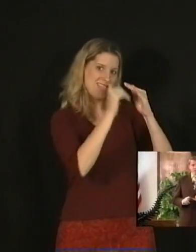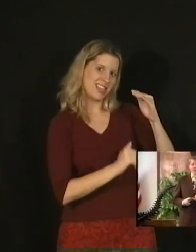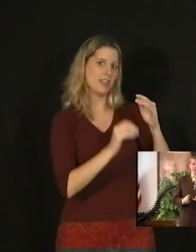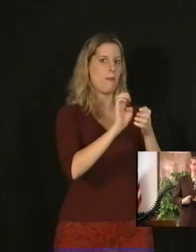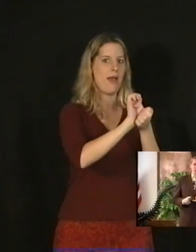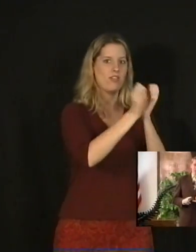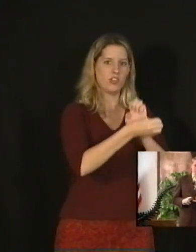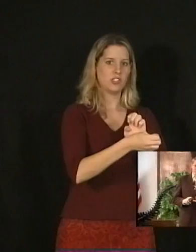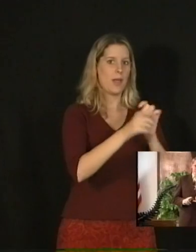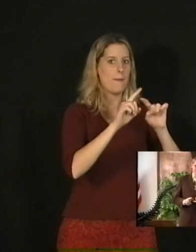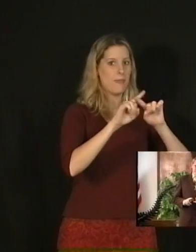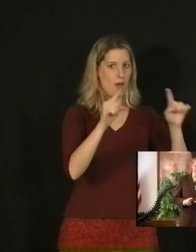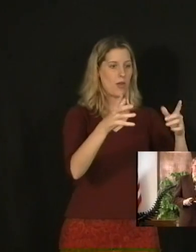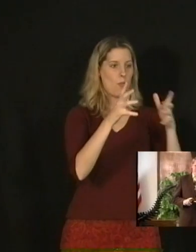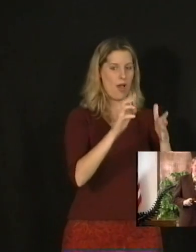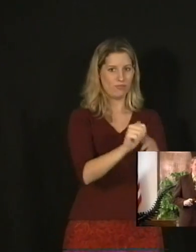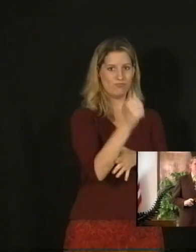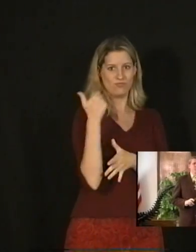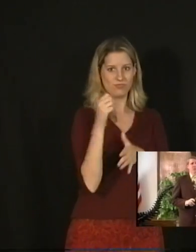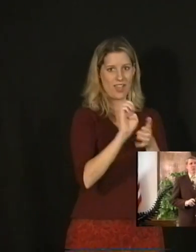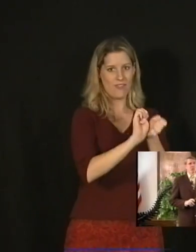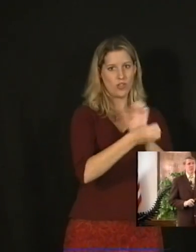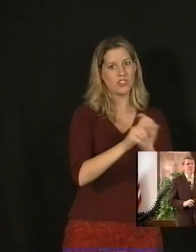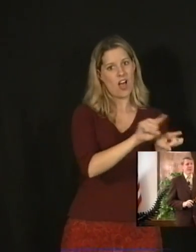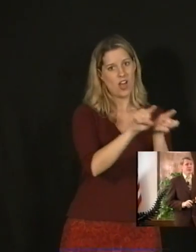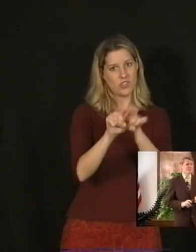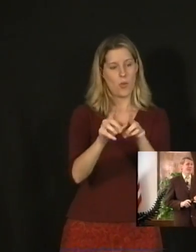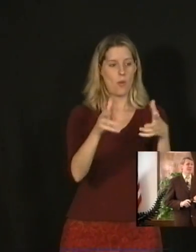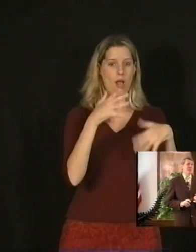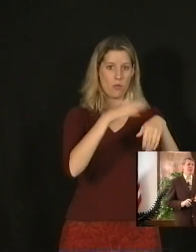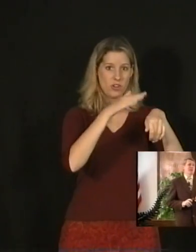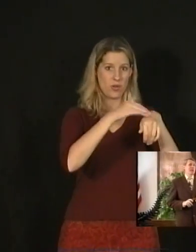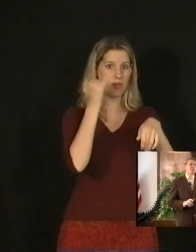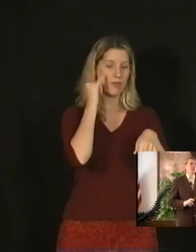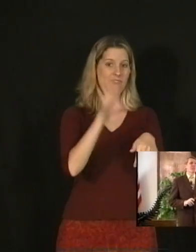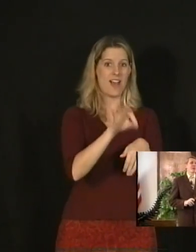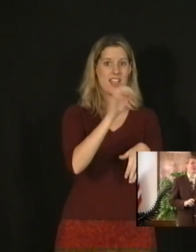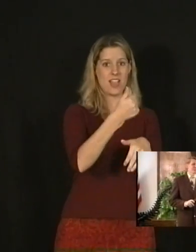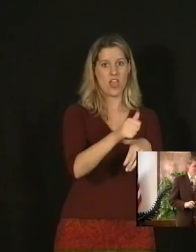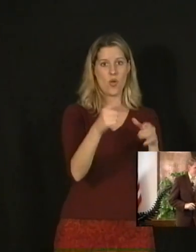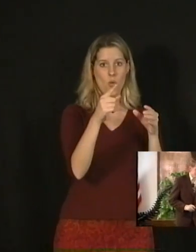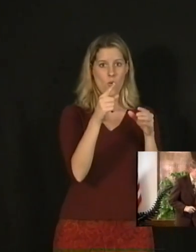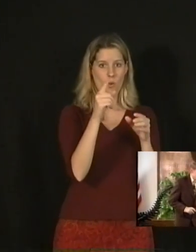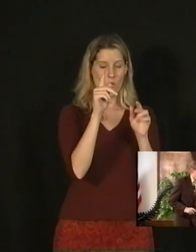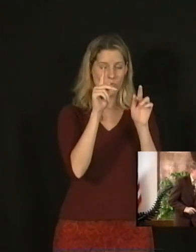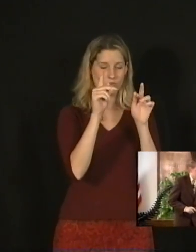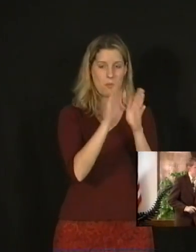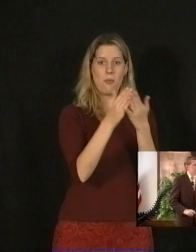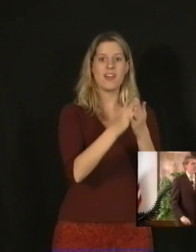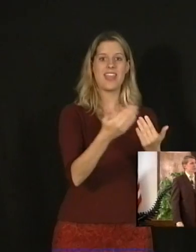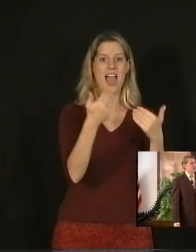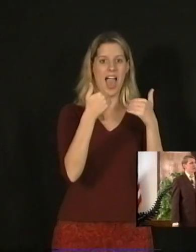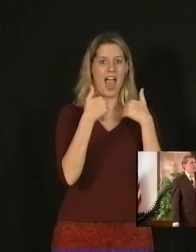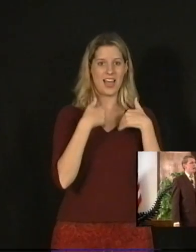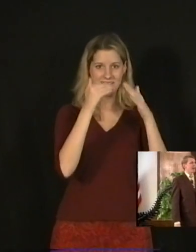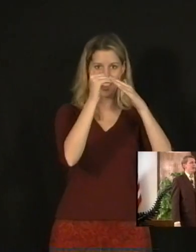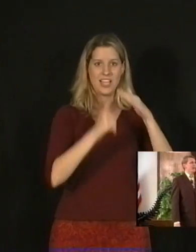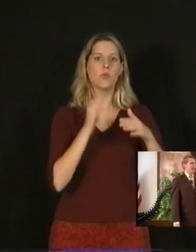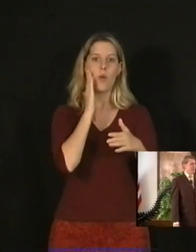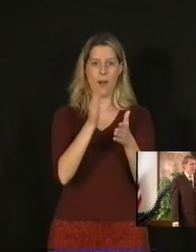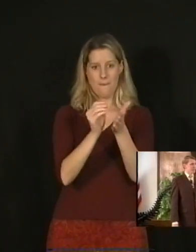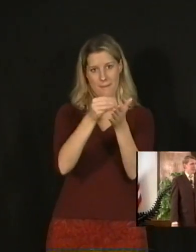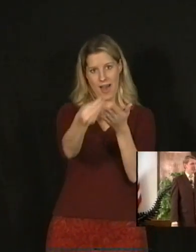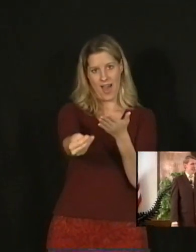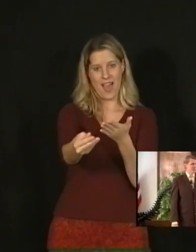we would like that out also. And we want to warn you, if we find another one next time that has less, we're going to buy them. You see, folks, there's only